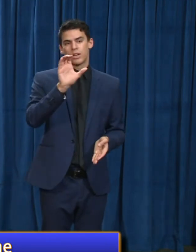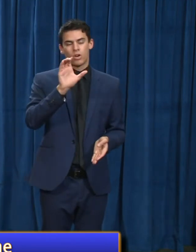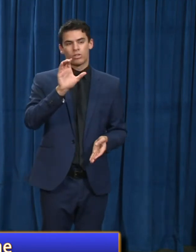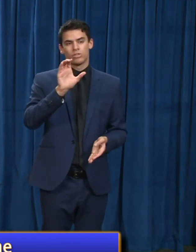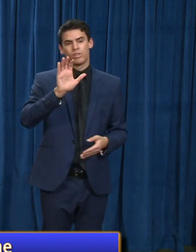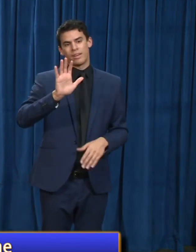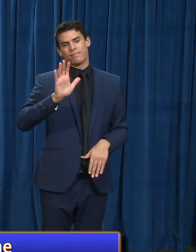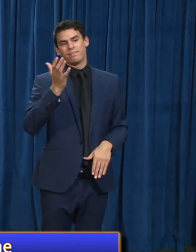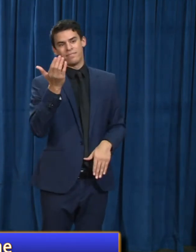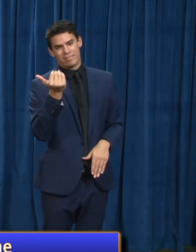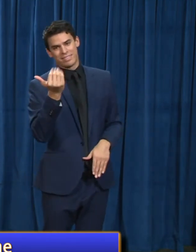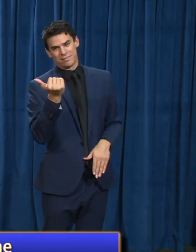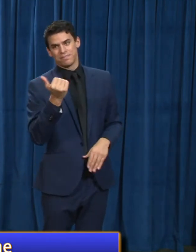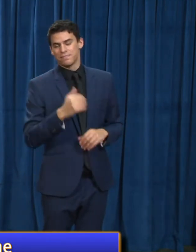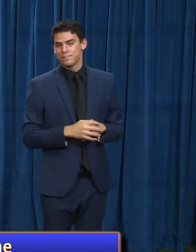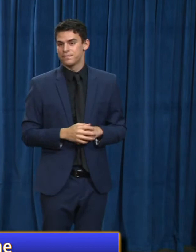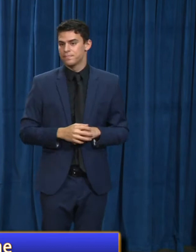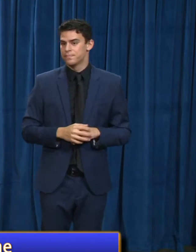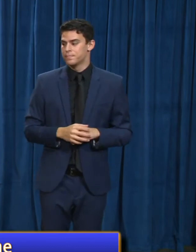74,915.